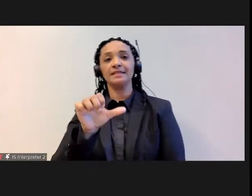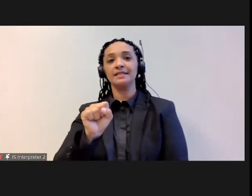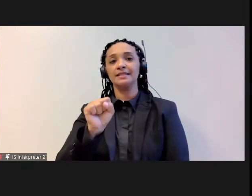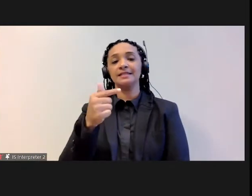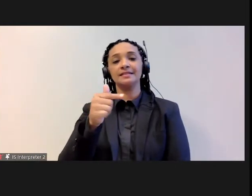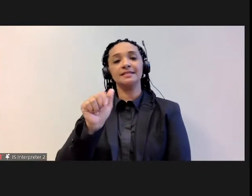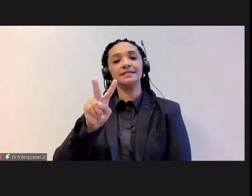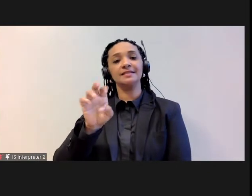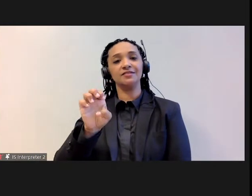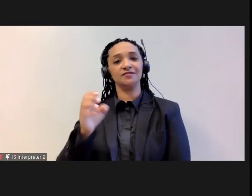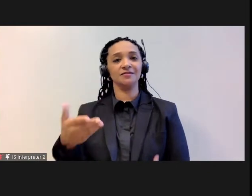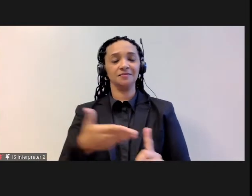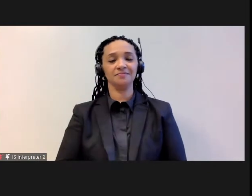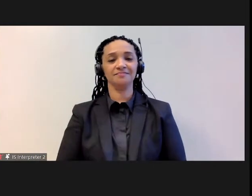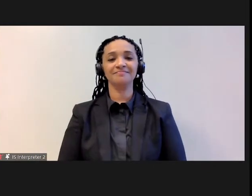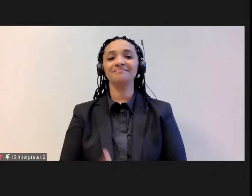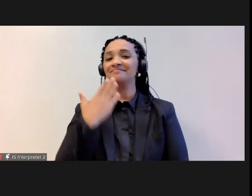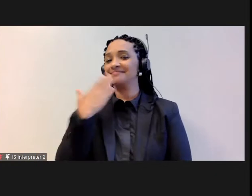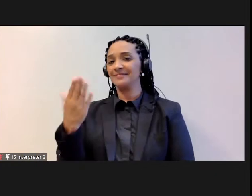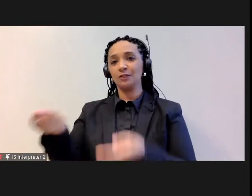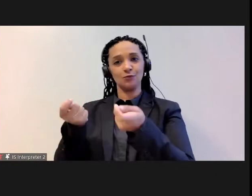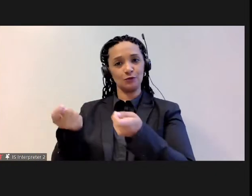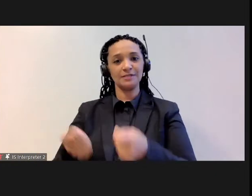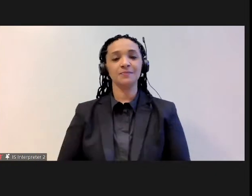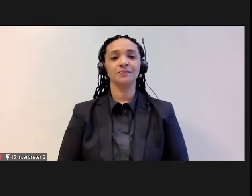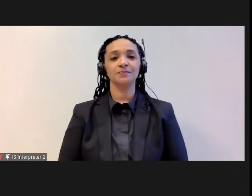Thank you, moderator.